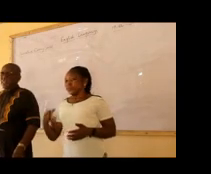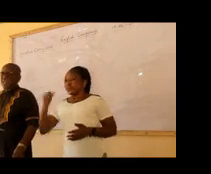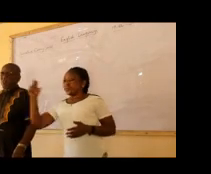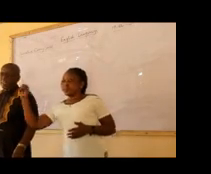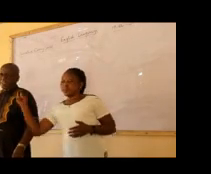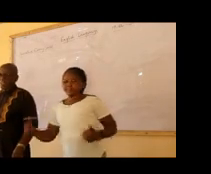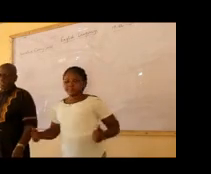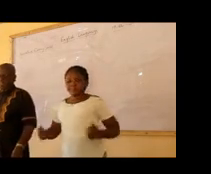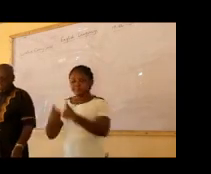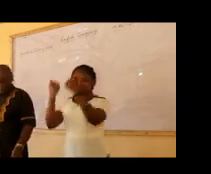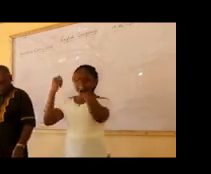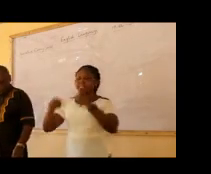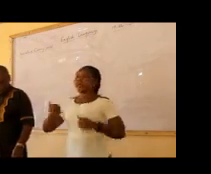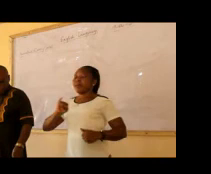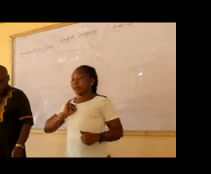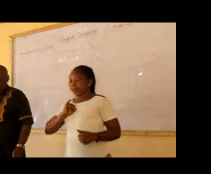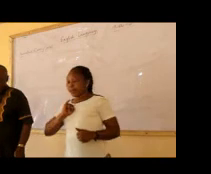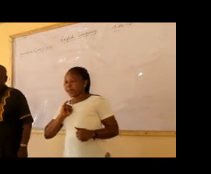accident I witnessed.